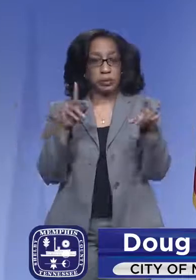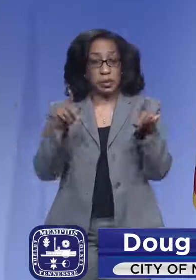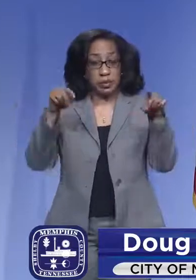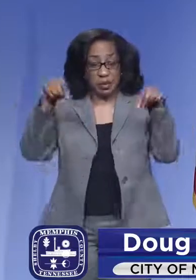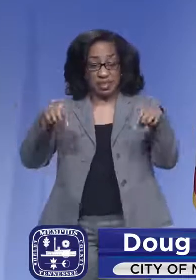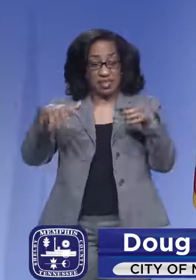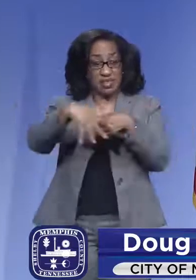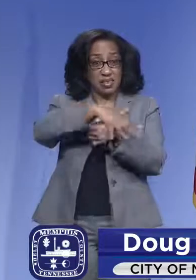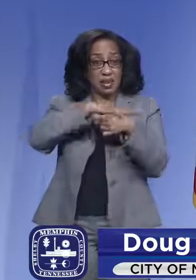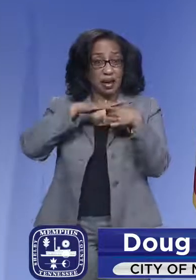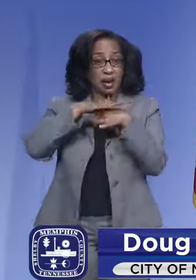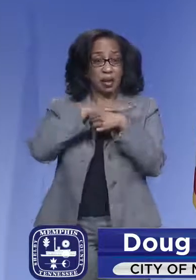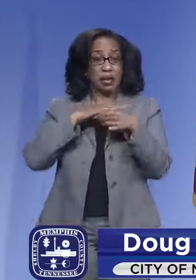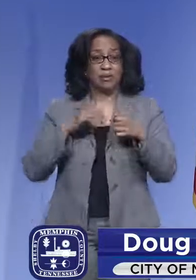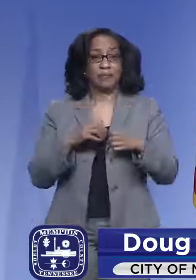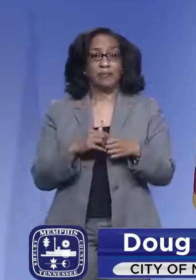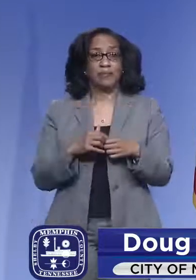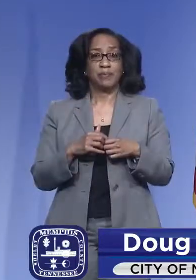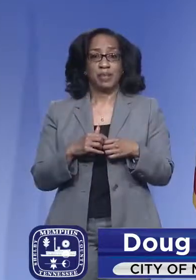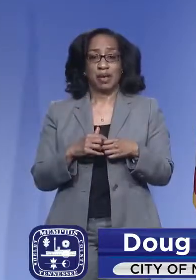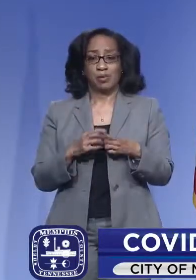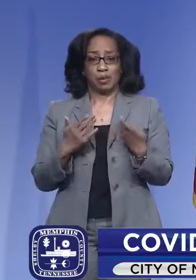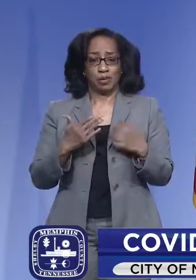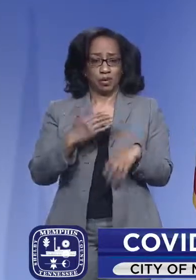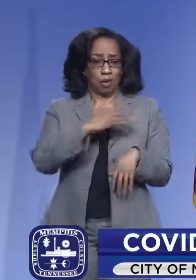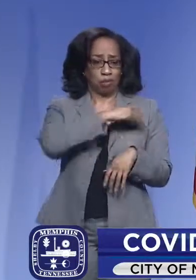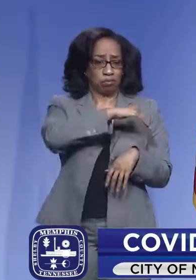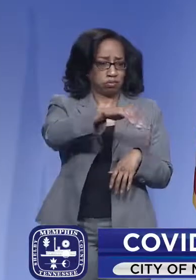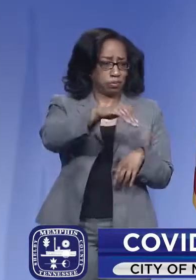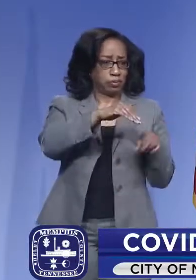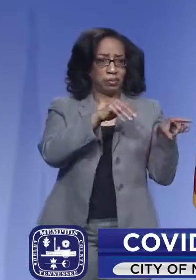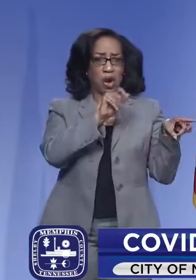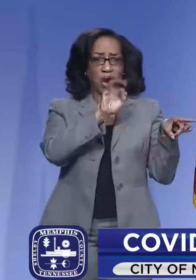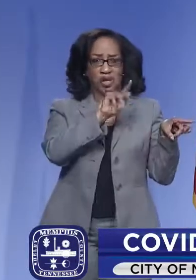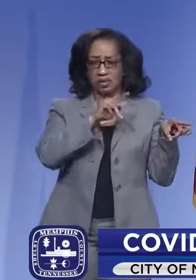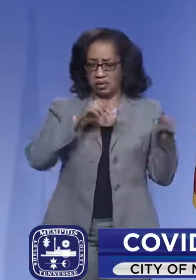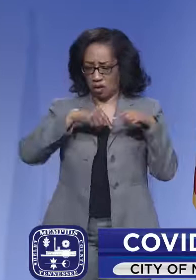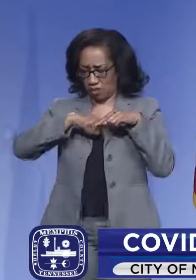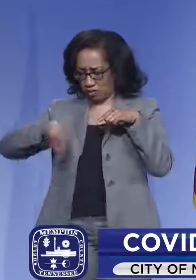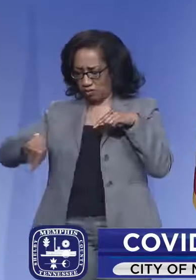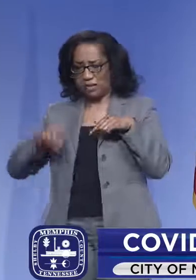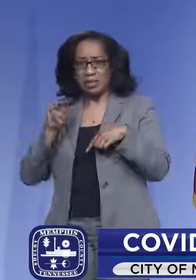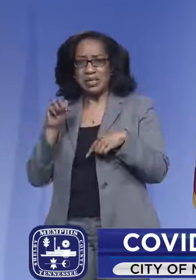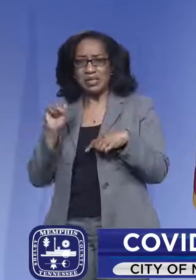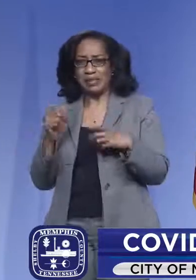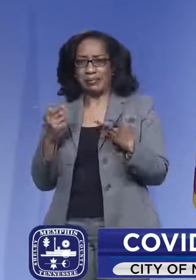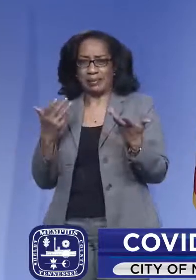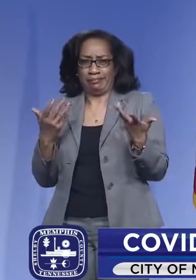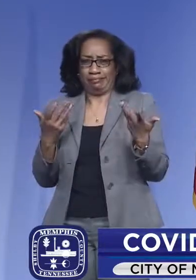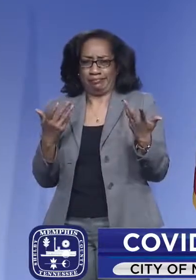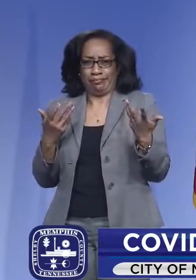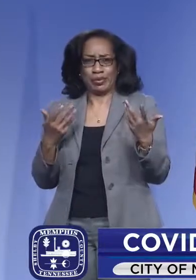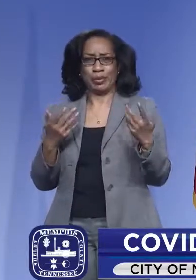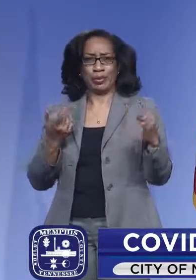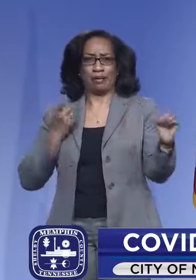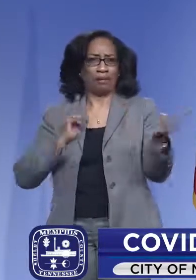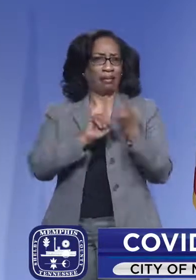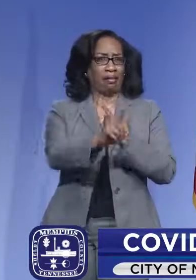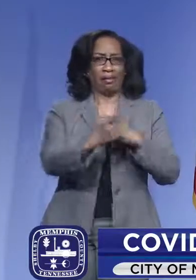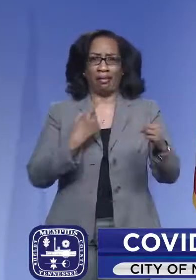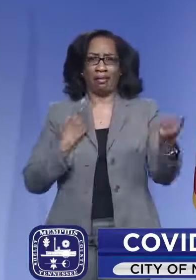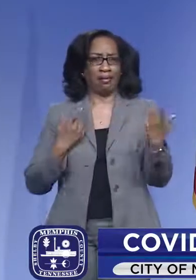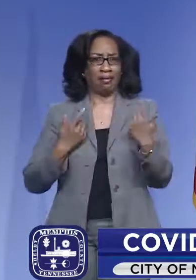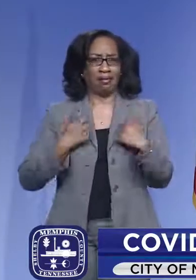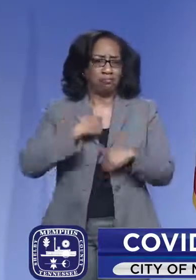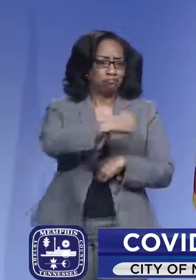statistical area. Borders don't mean much to human beings when you're actually traveling to and from work and to see families. And so the rules become a